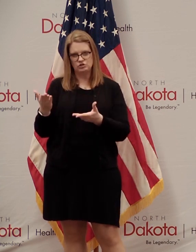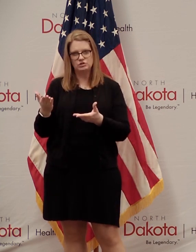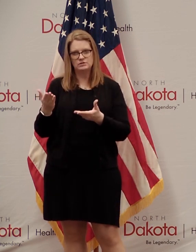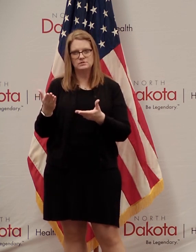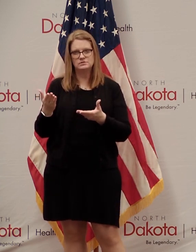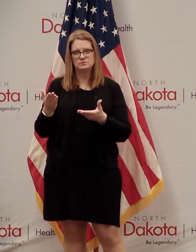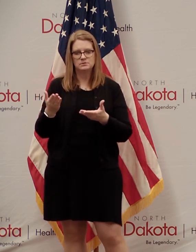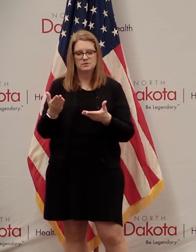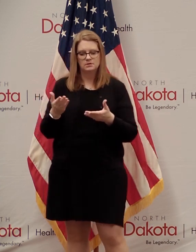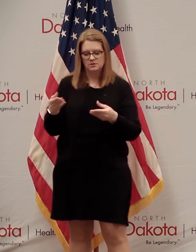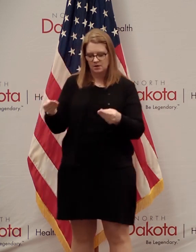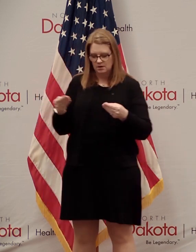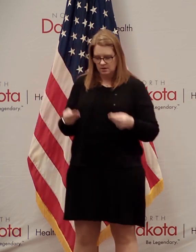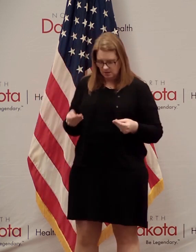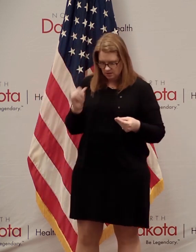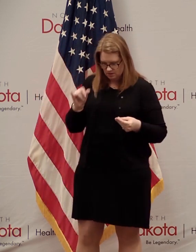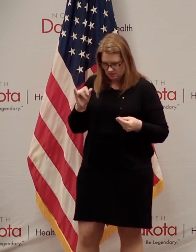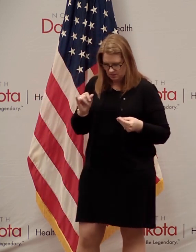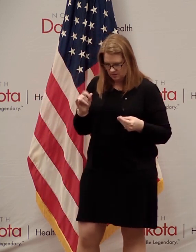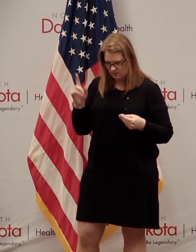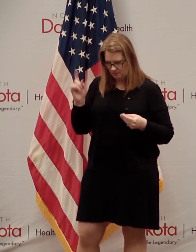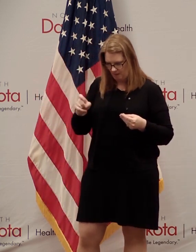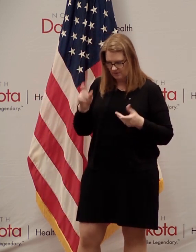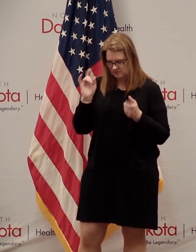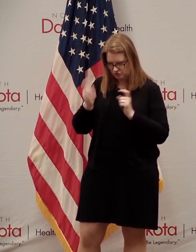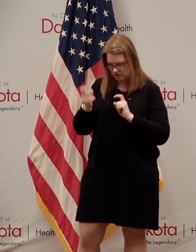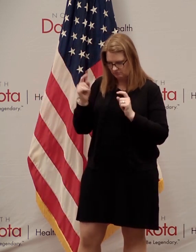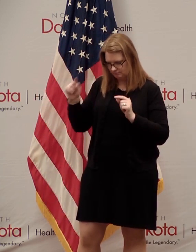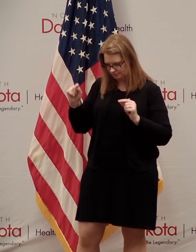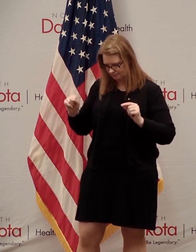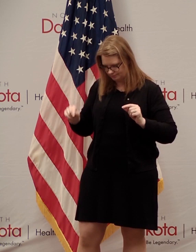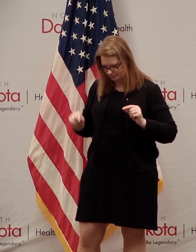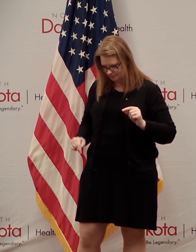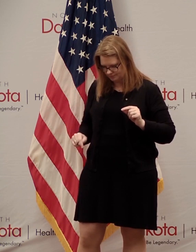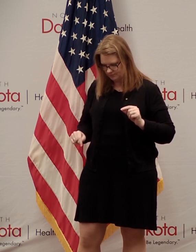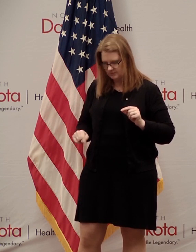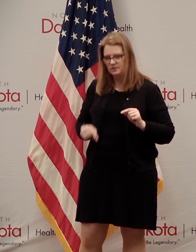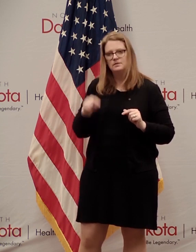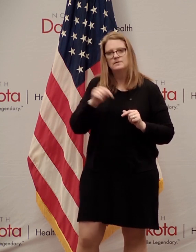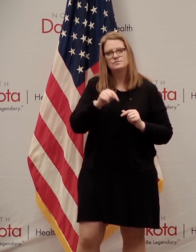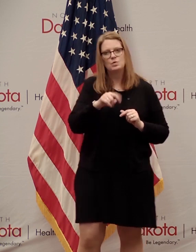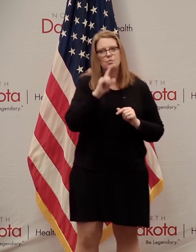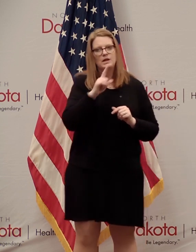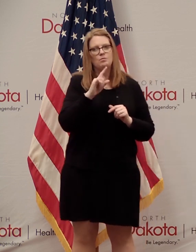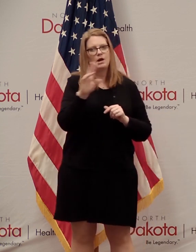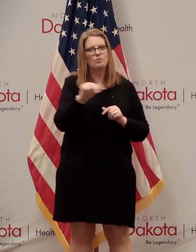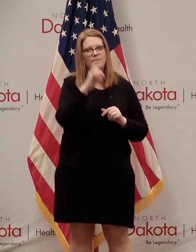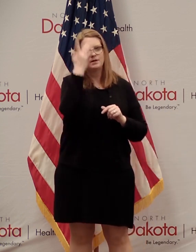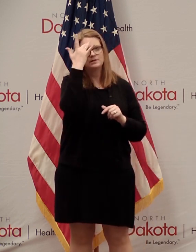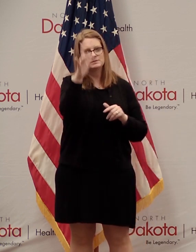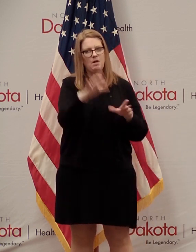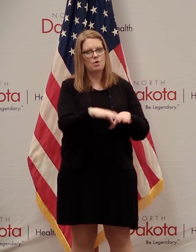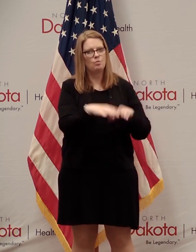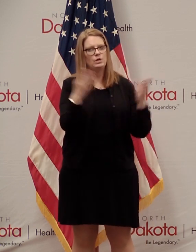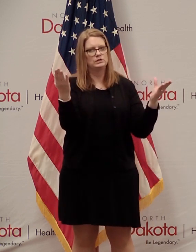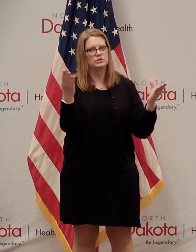when our health metrics suggest that the time is right for a North Dakota Smart Restart. Thank